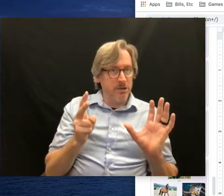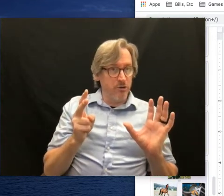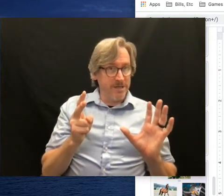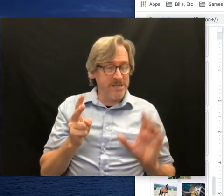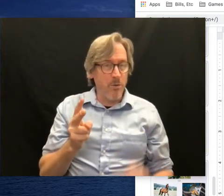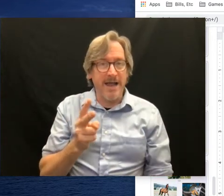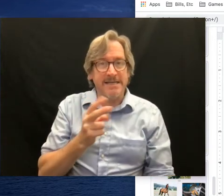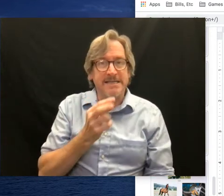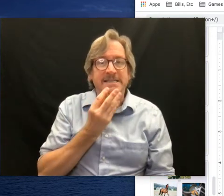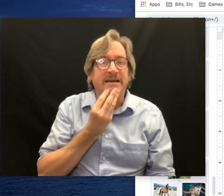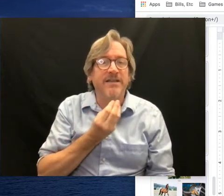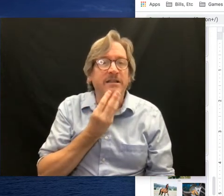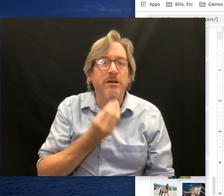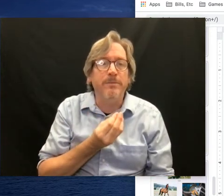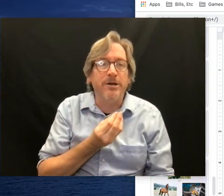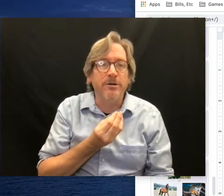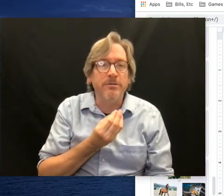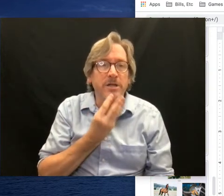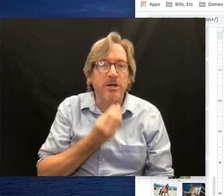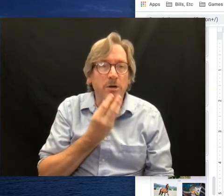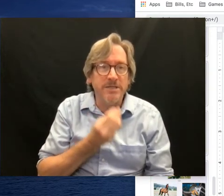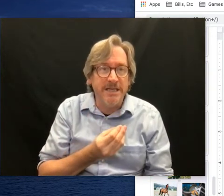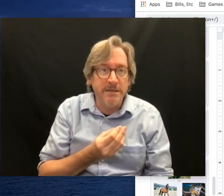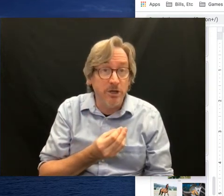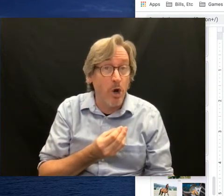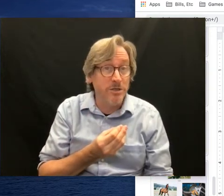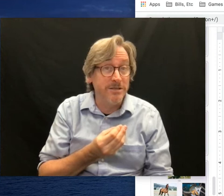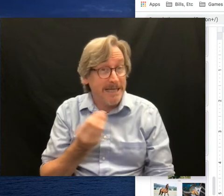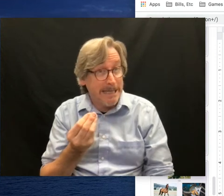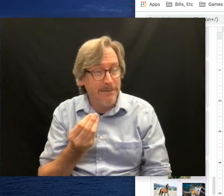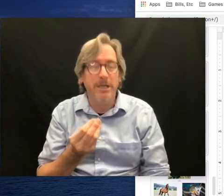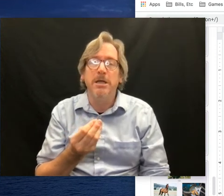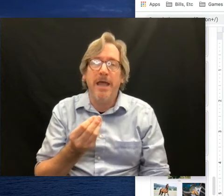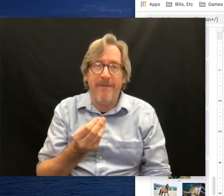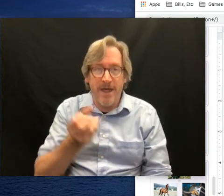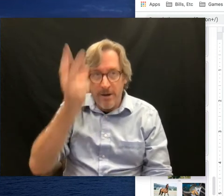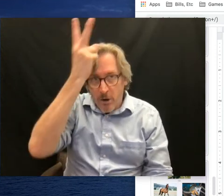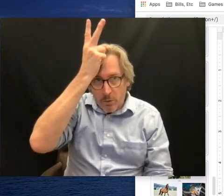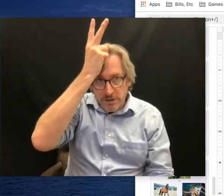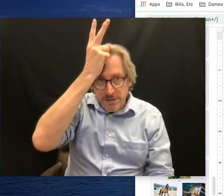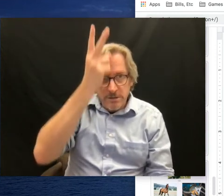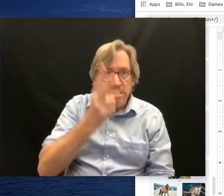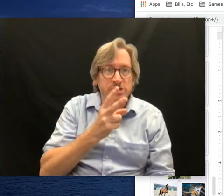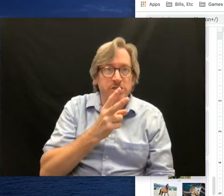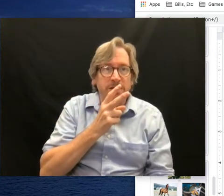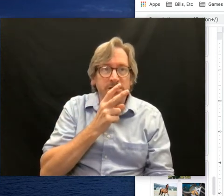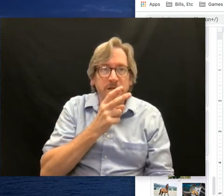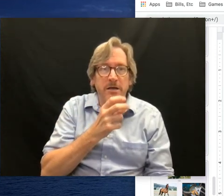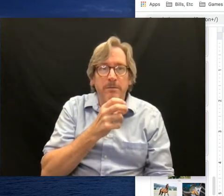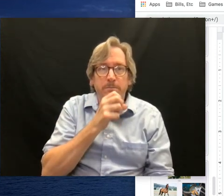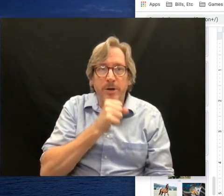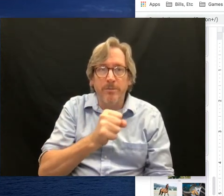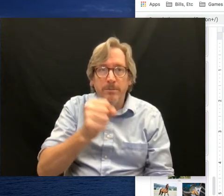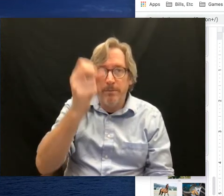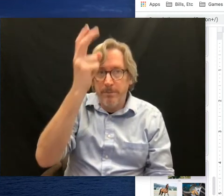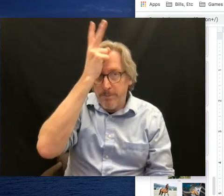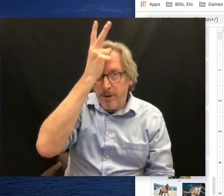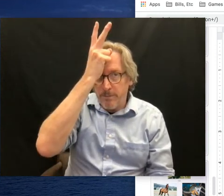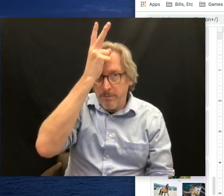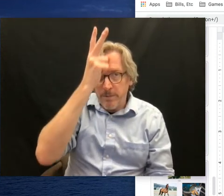It's the reason why is because they have that little beard, the little goatee, goat e, and then horns. So it's